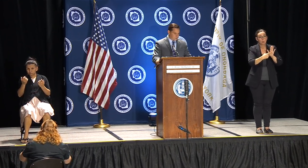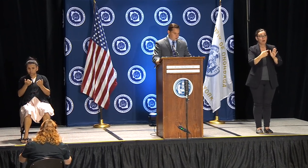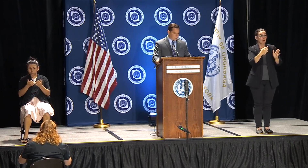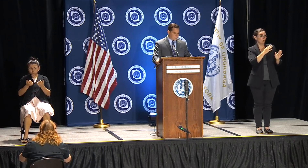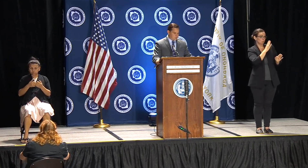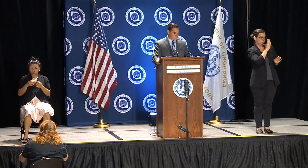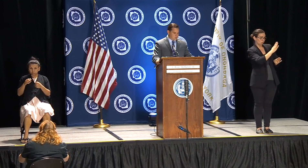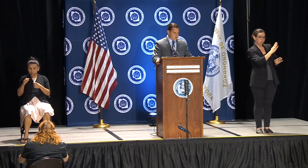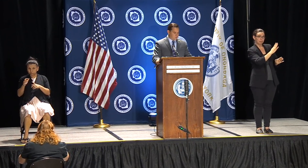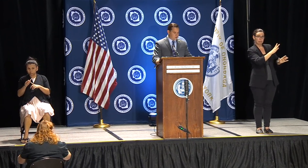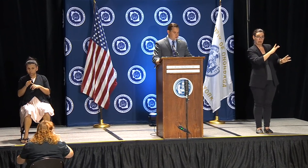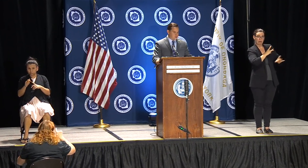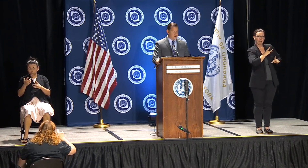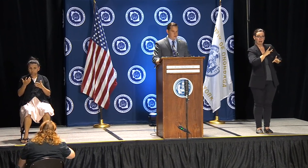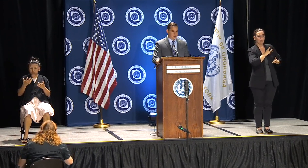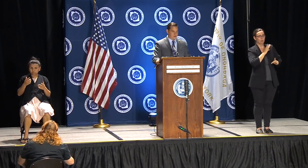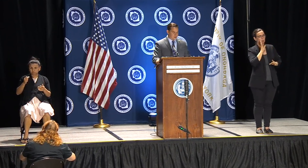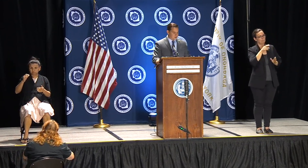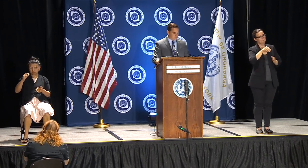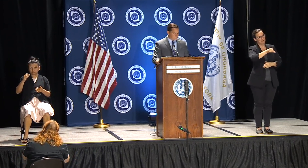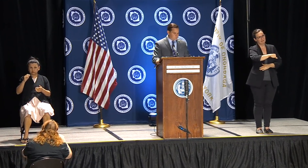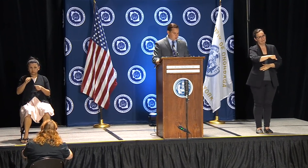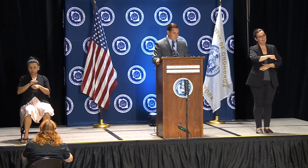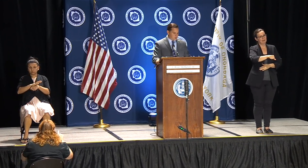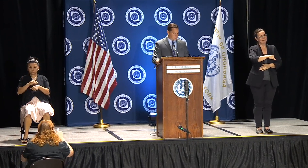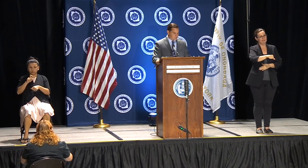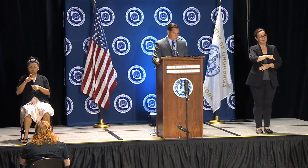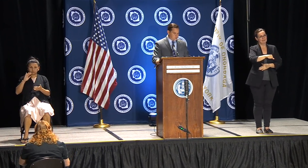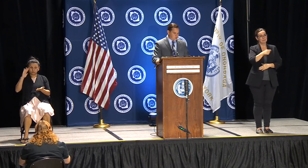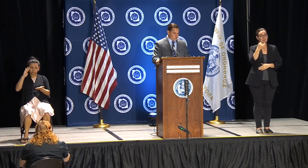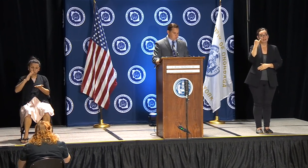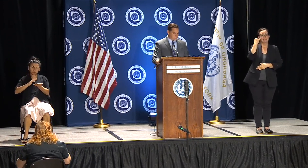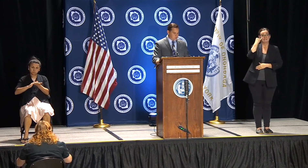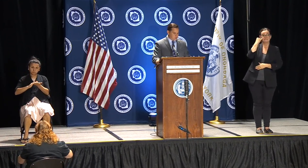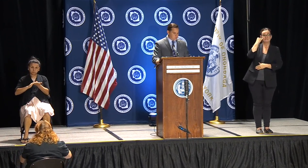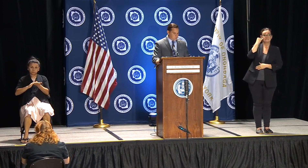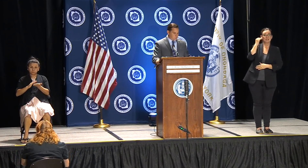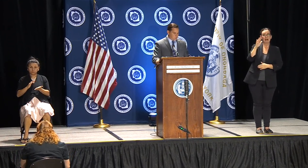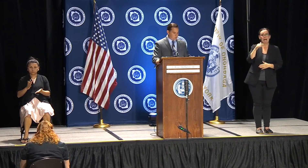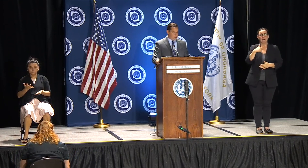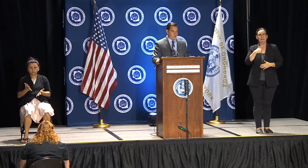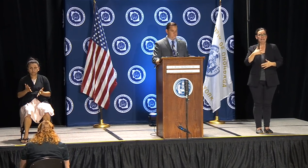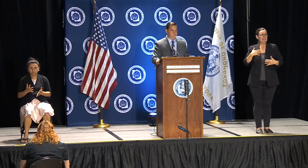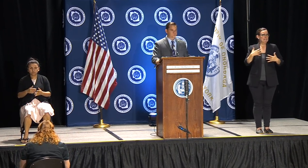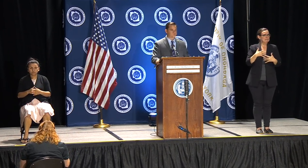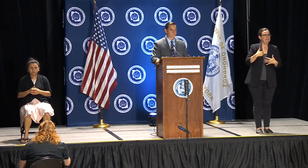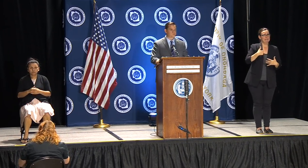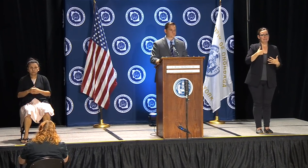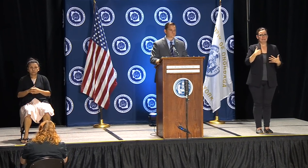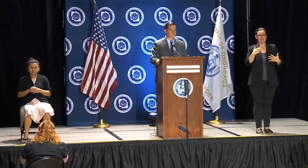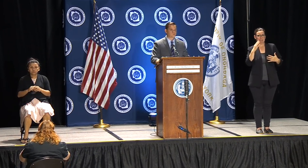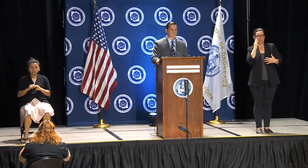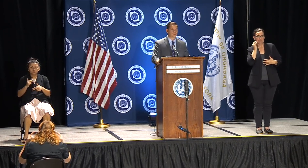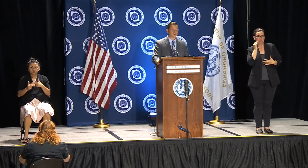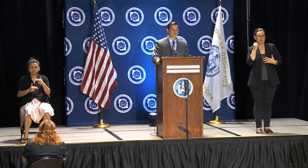great. And if we continue to do the right things, the numbers will continue to be really, really good.